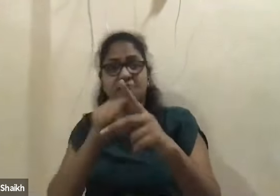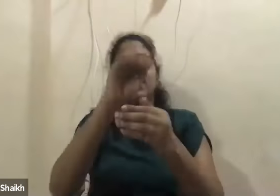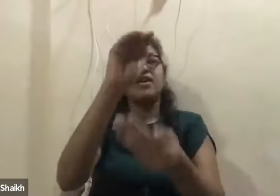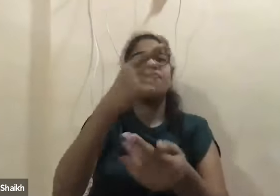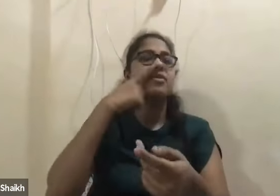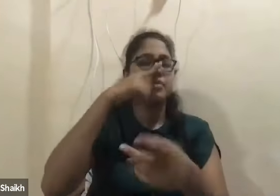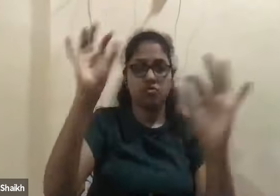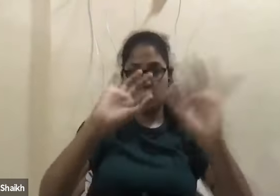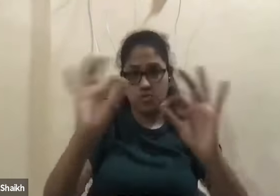to be my mentor,